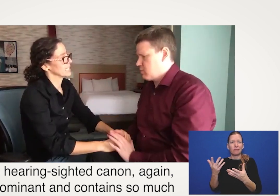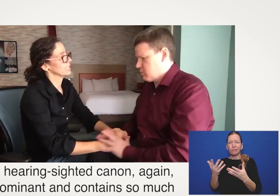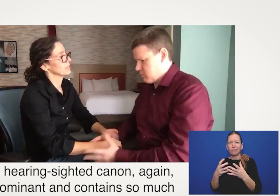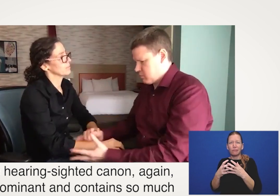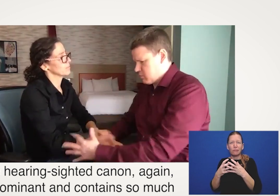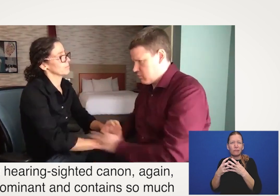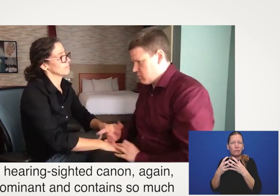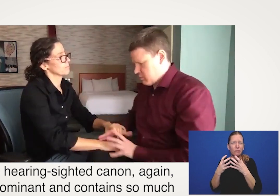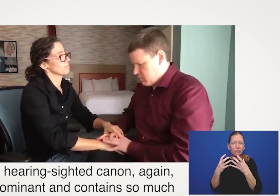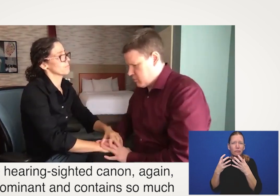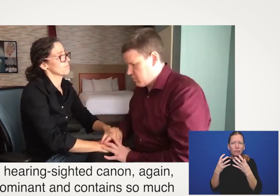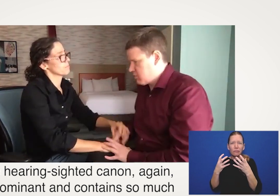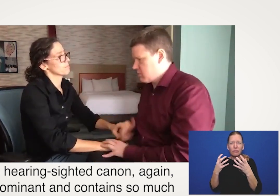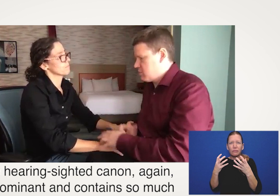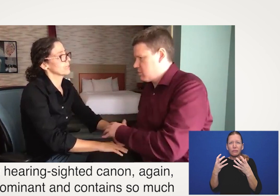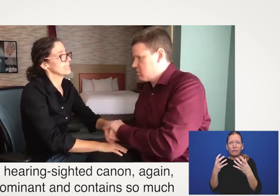it